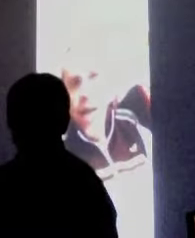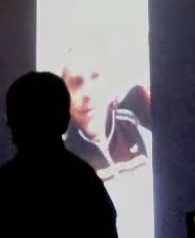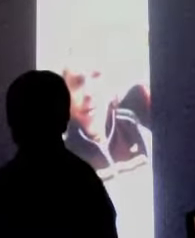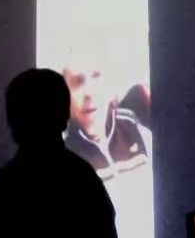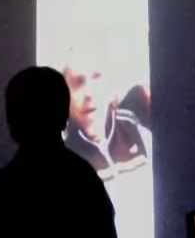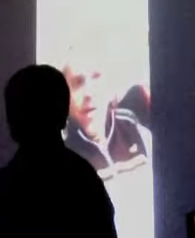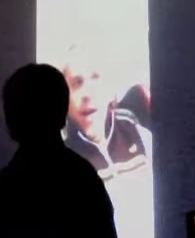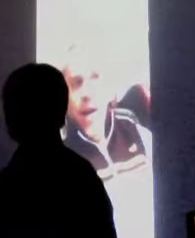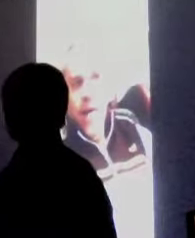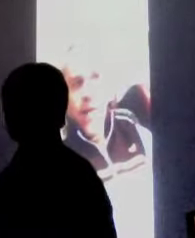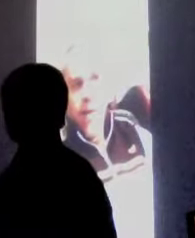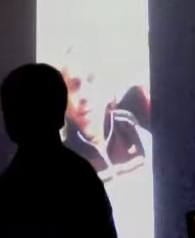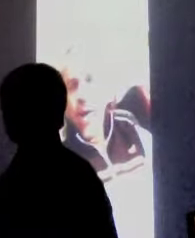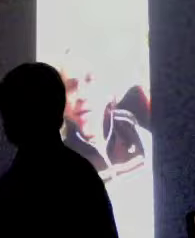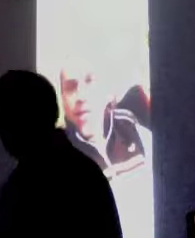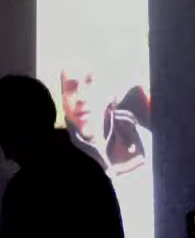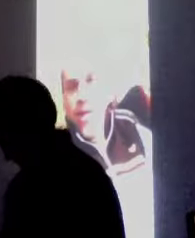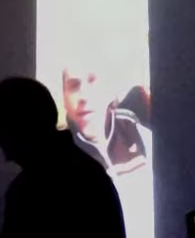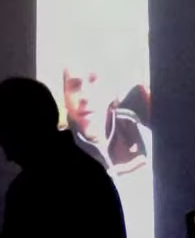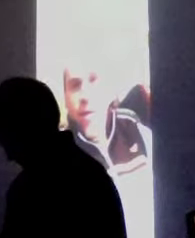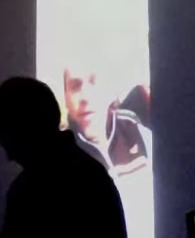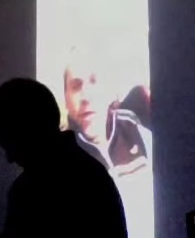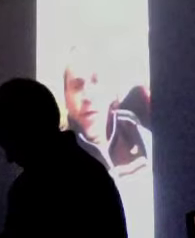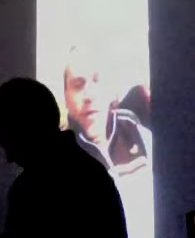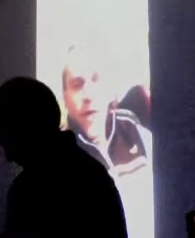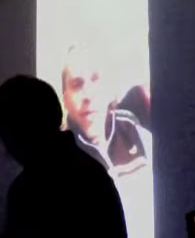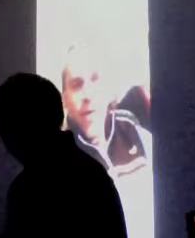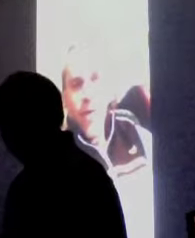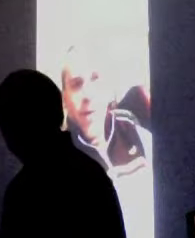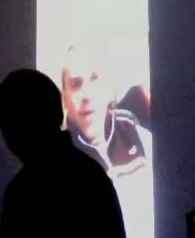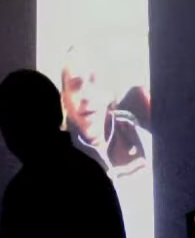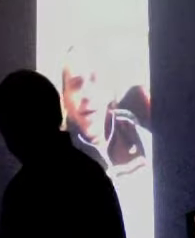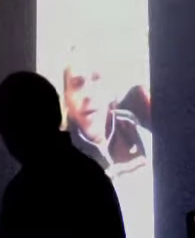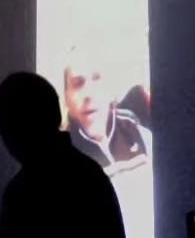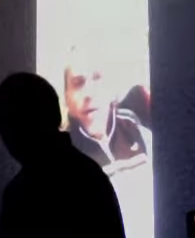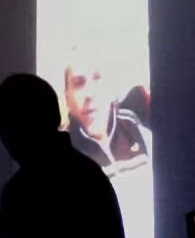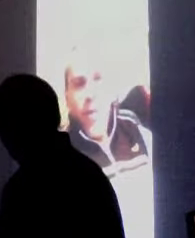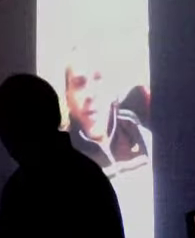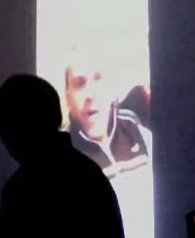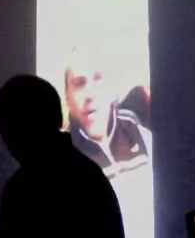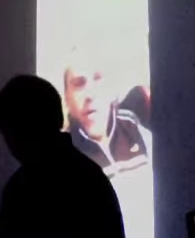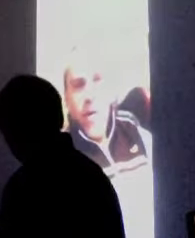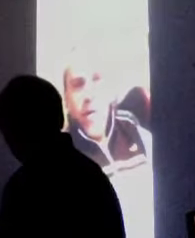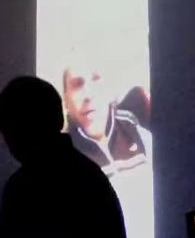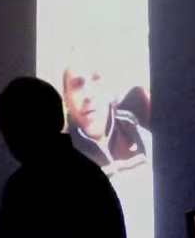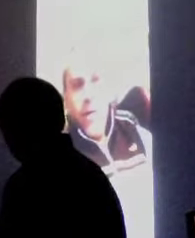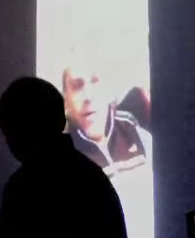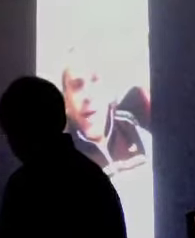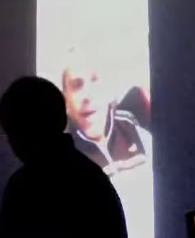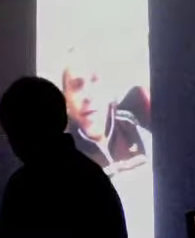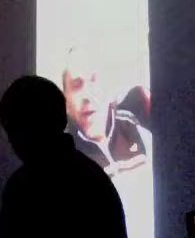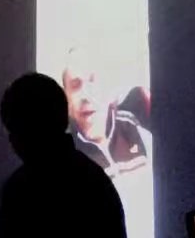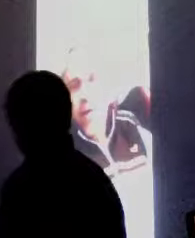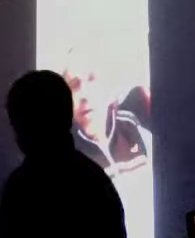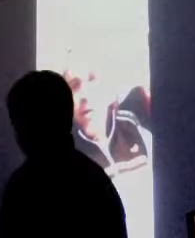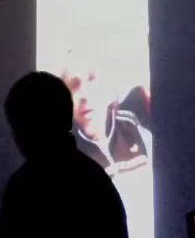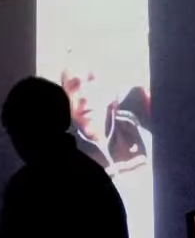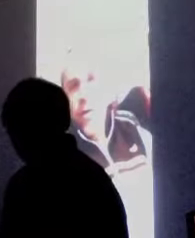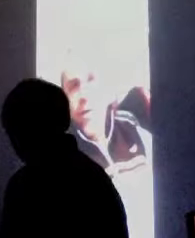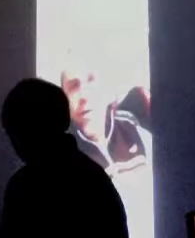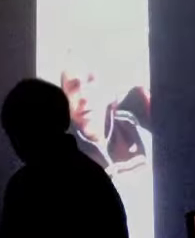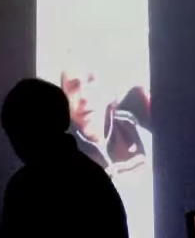they asked me what I do today, and I said I went back to teach at Warrensville, and they're really impressed by that. So it's more about, I guess, your character